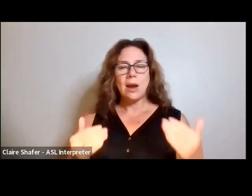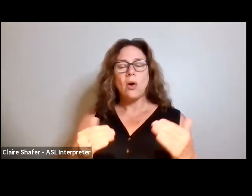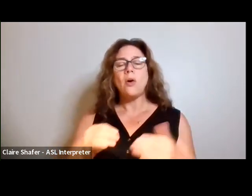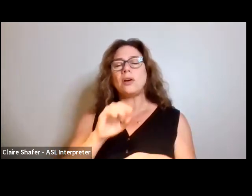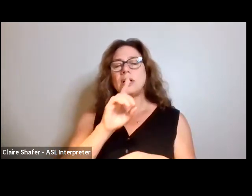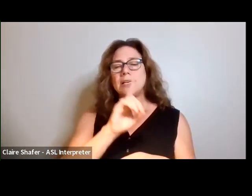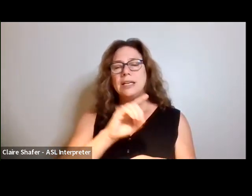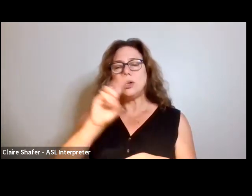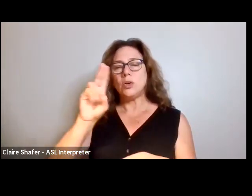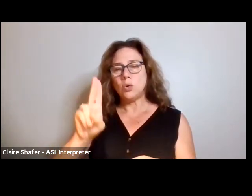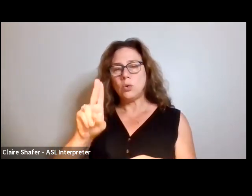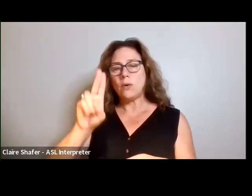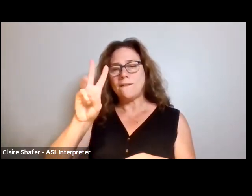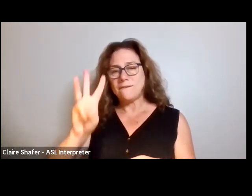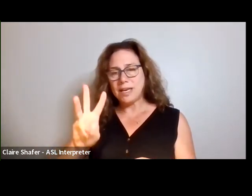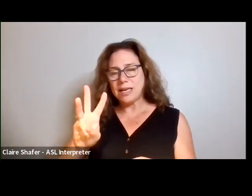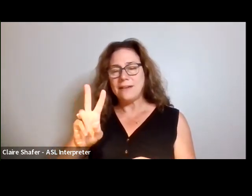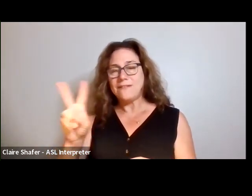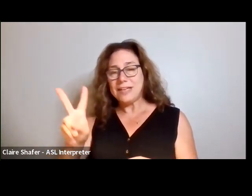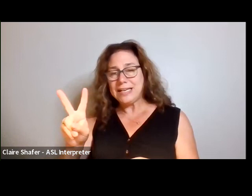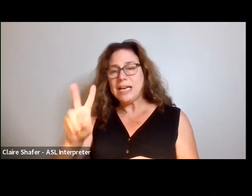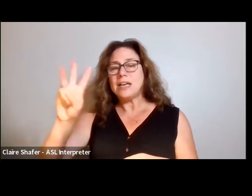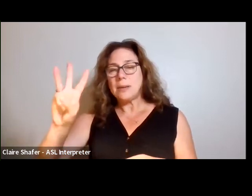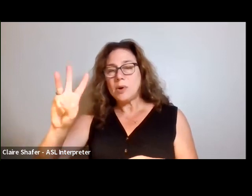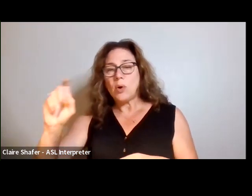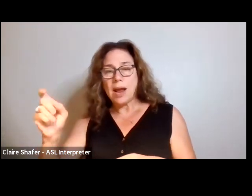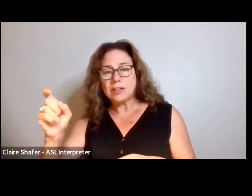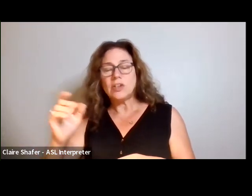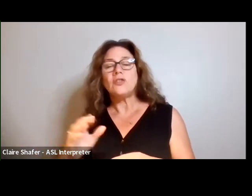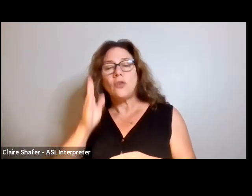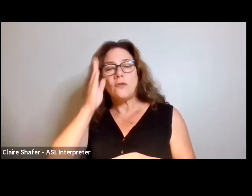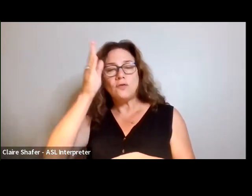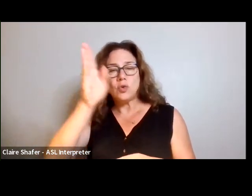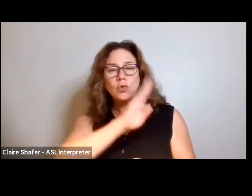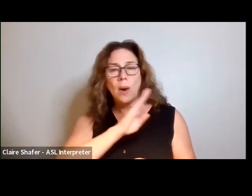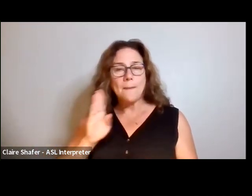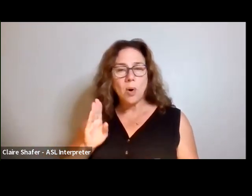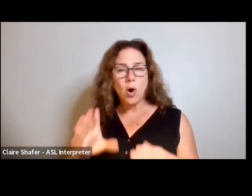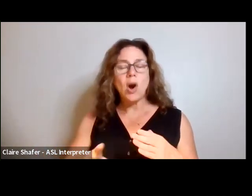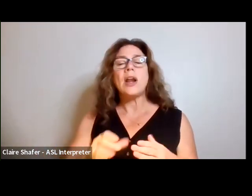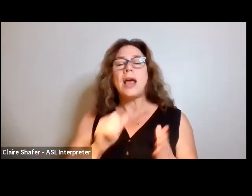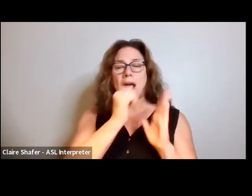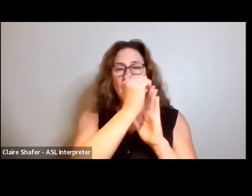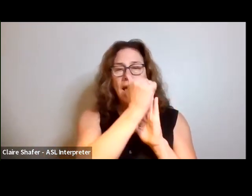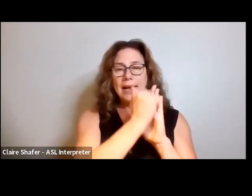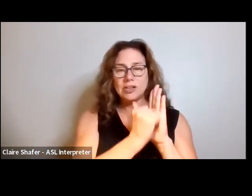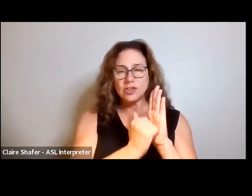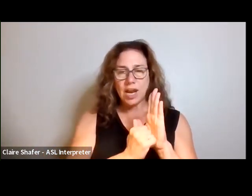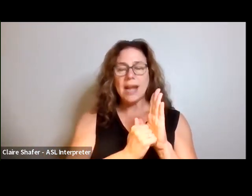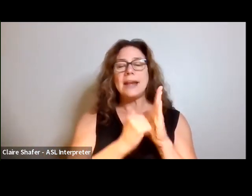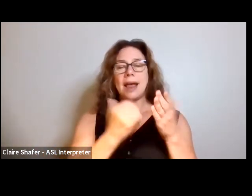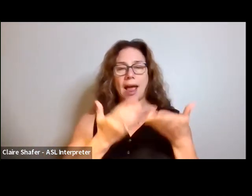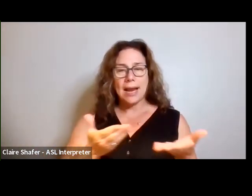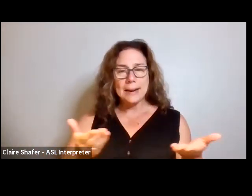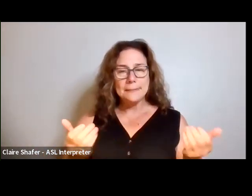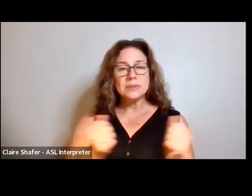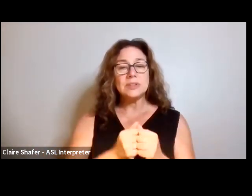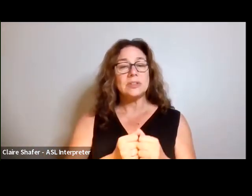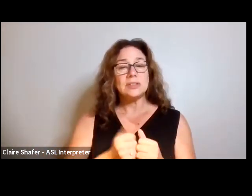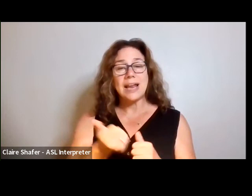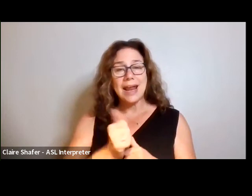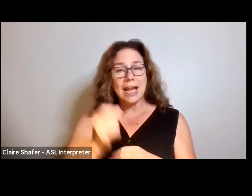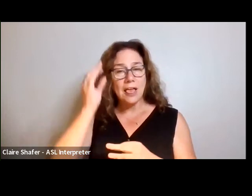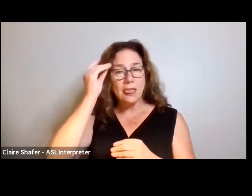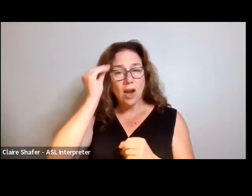TUVWX future board agenda items. Anyone want to, I'm entertaining thoughts on future agenda items. Anyone?